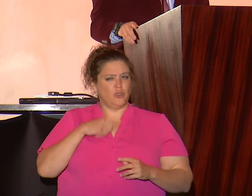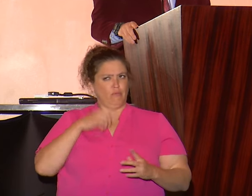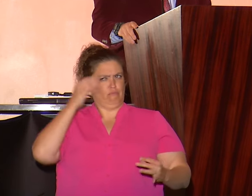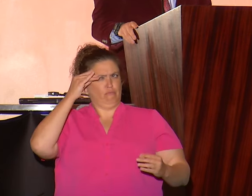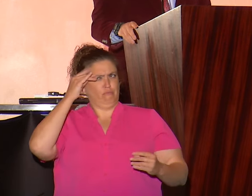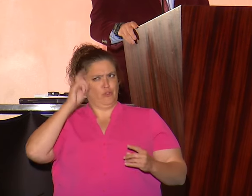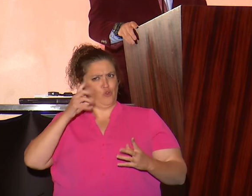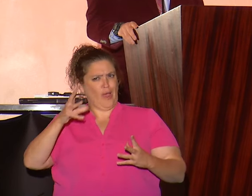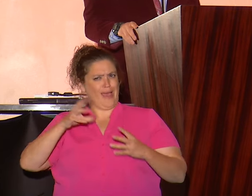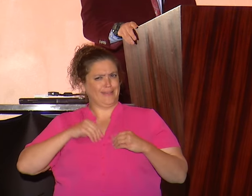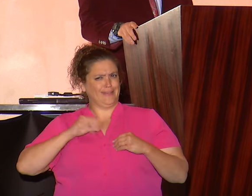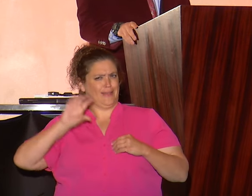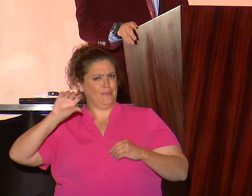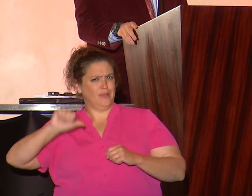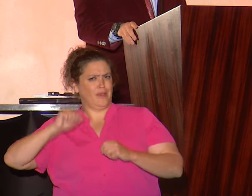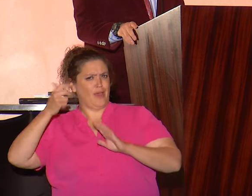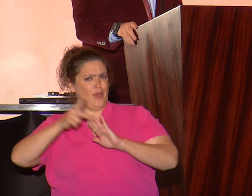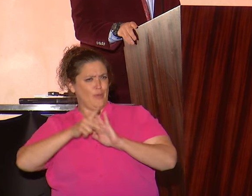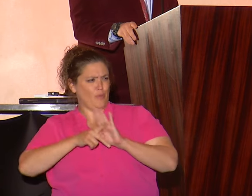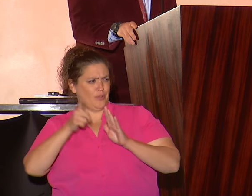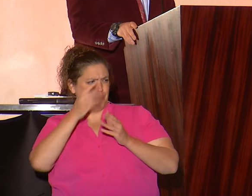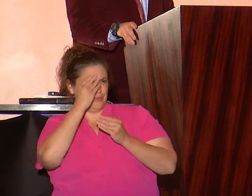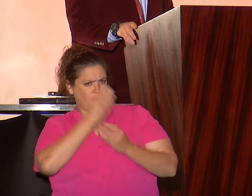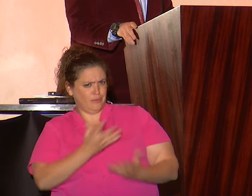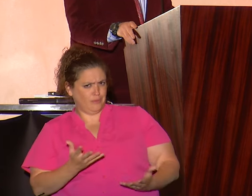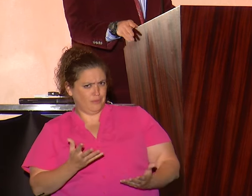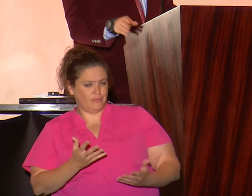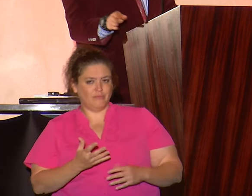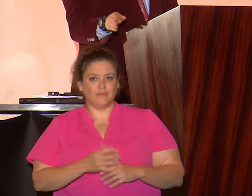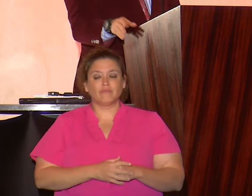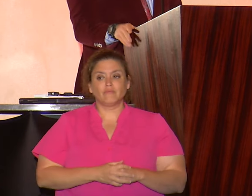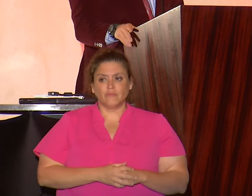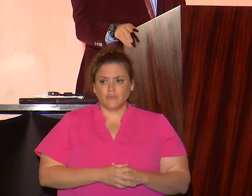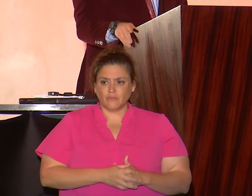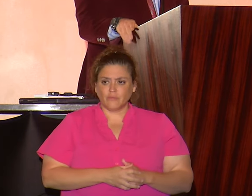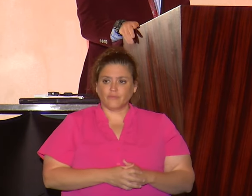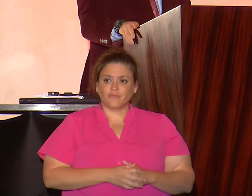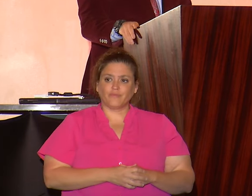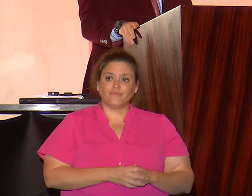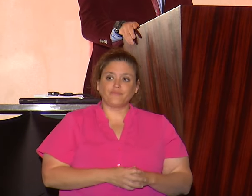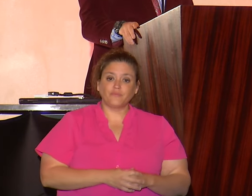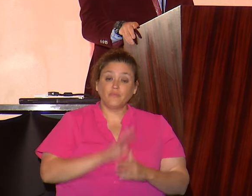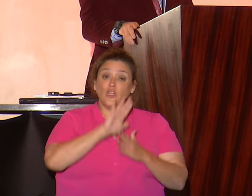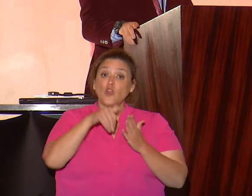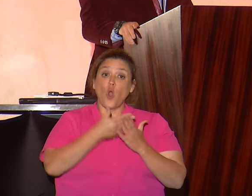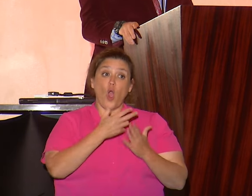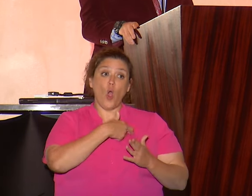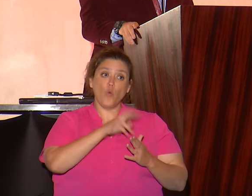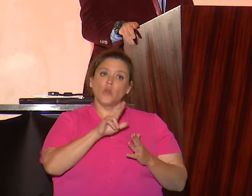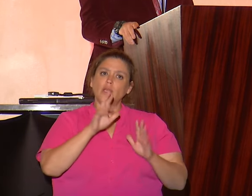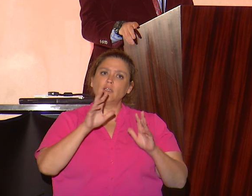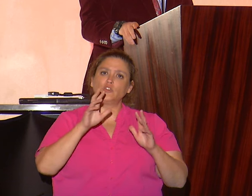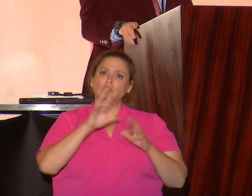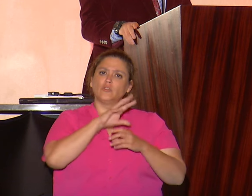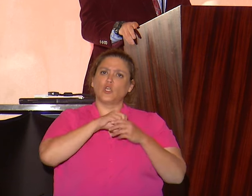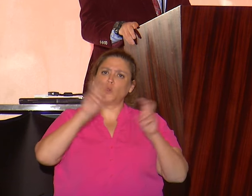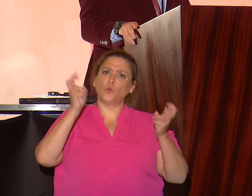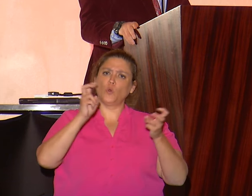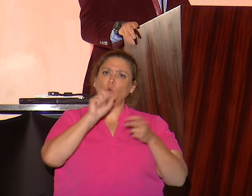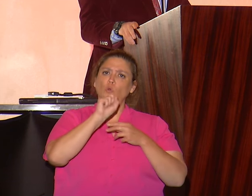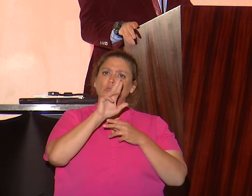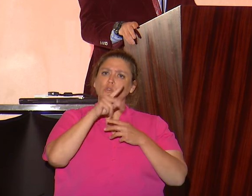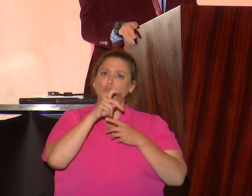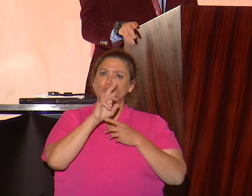claims of supernatural beings and events? Now, all religions make supernatural